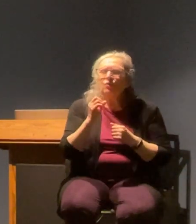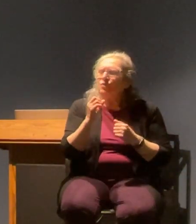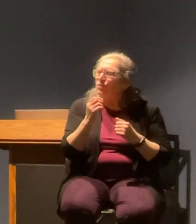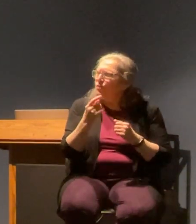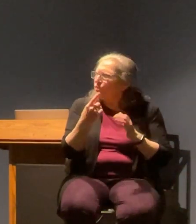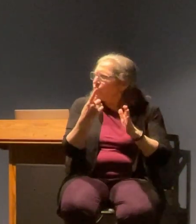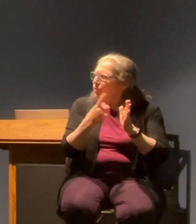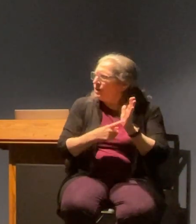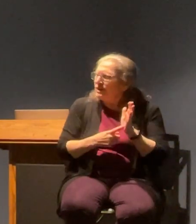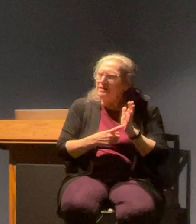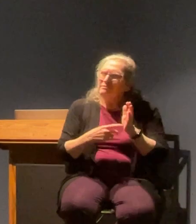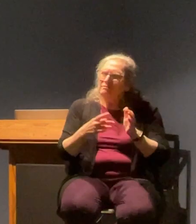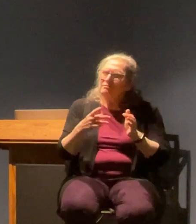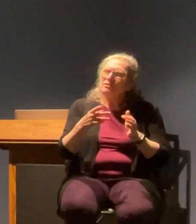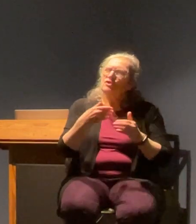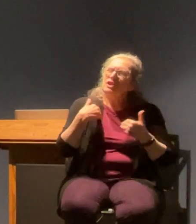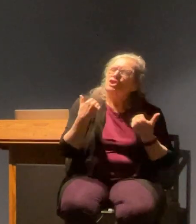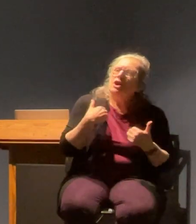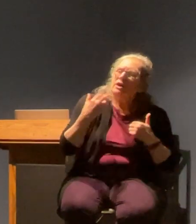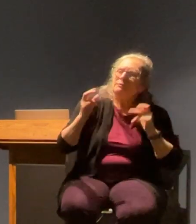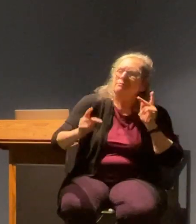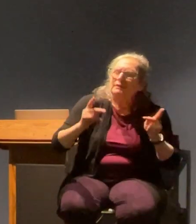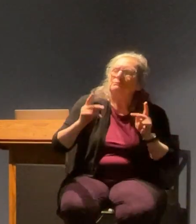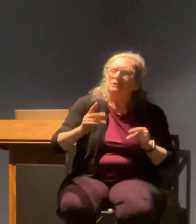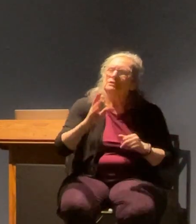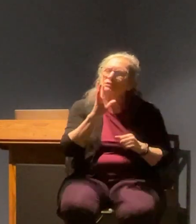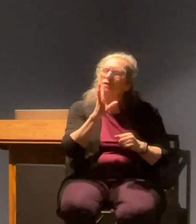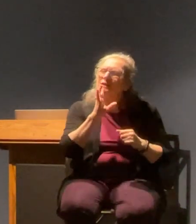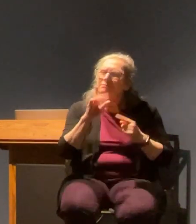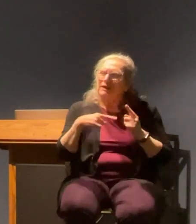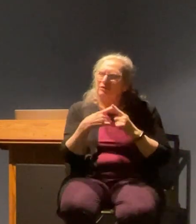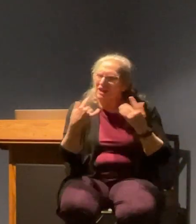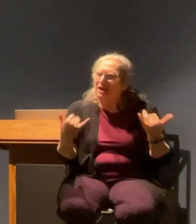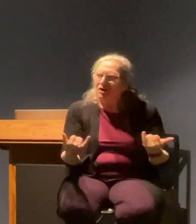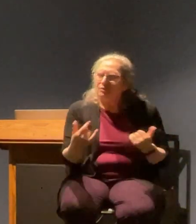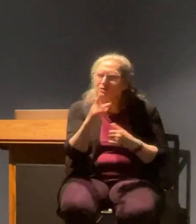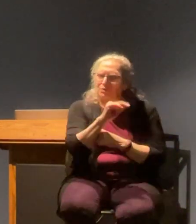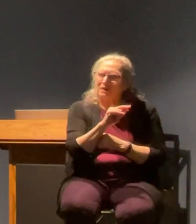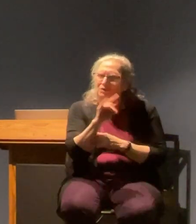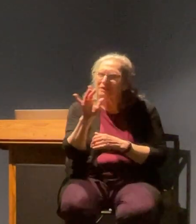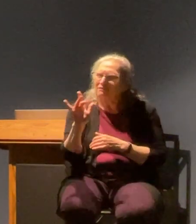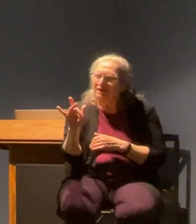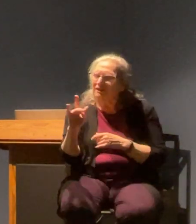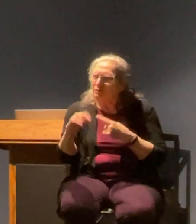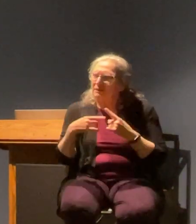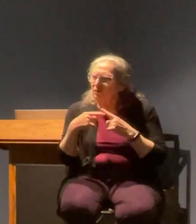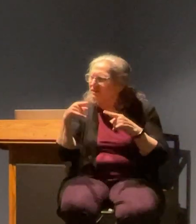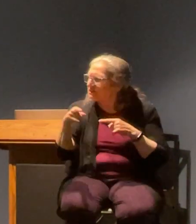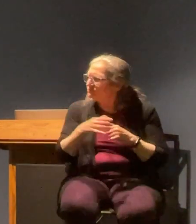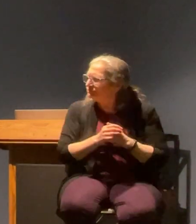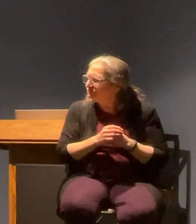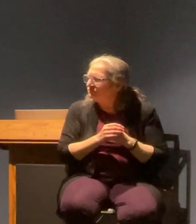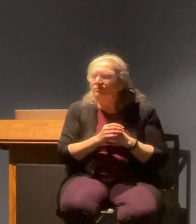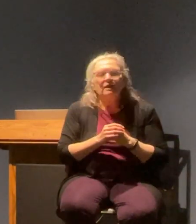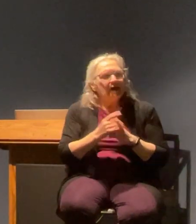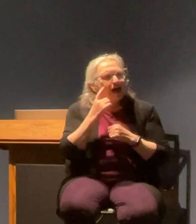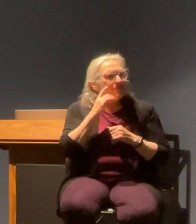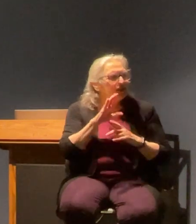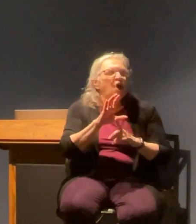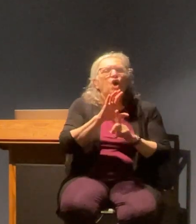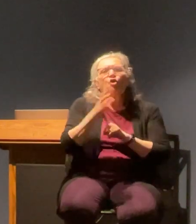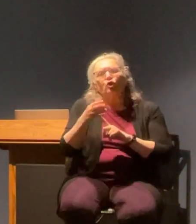the discussions of young people in 2025? Yeah, no, it's a great question. I think being culturally